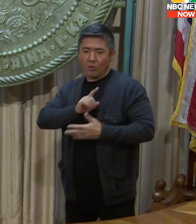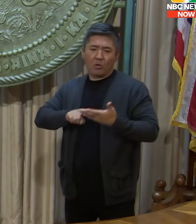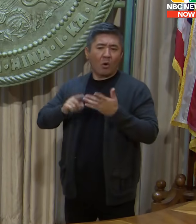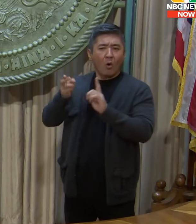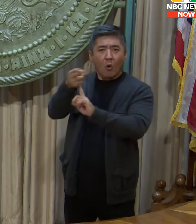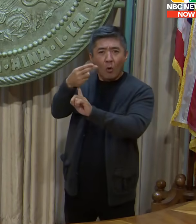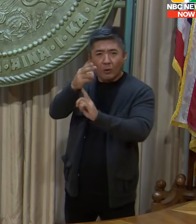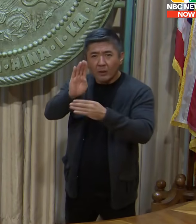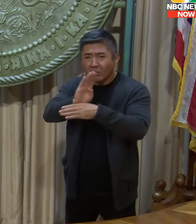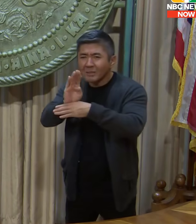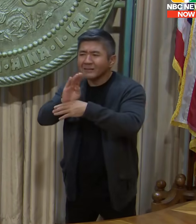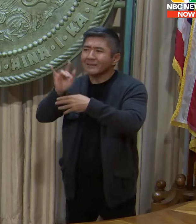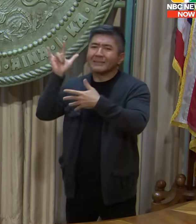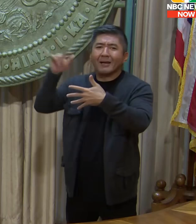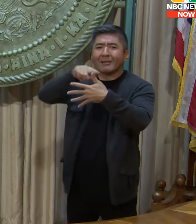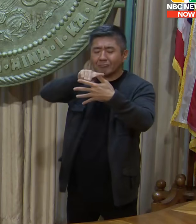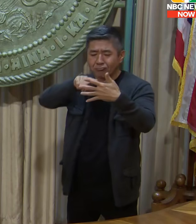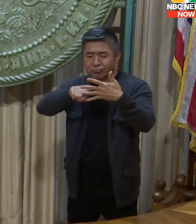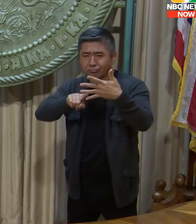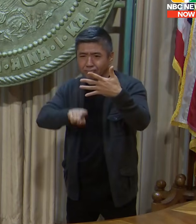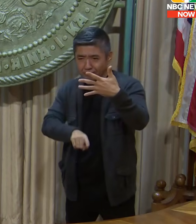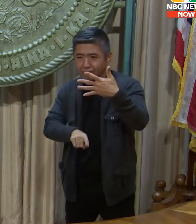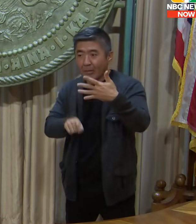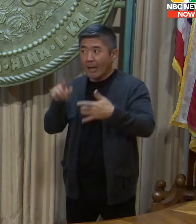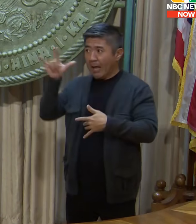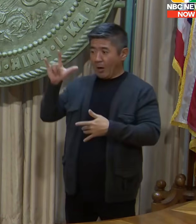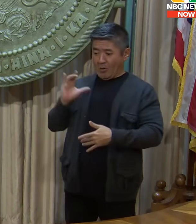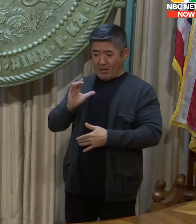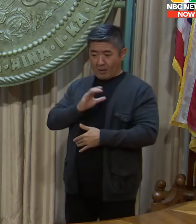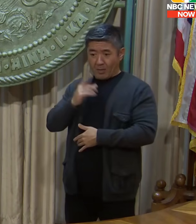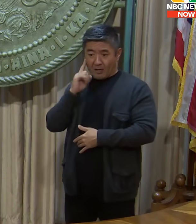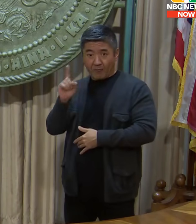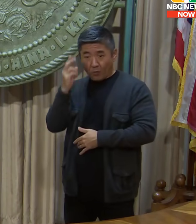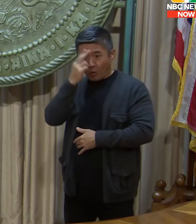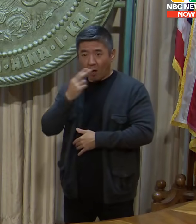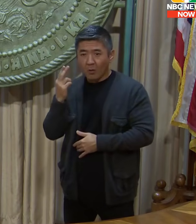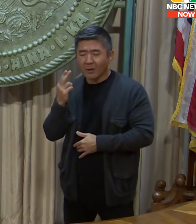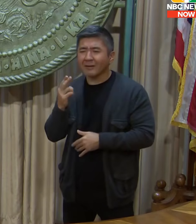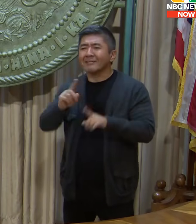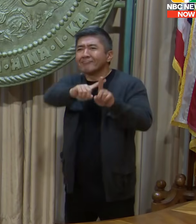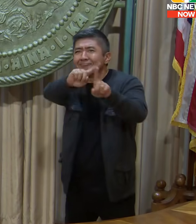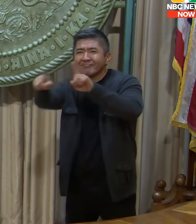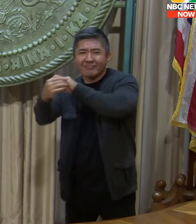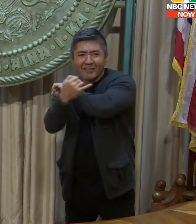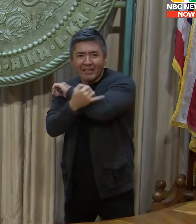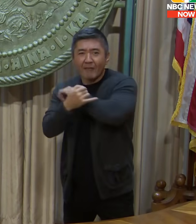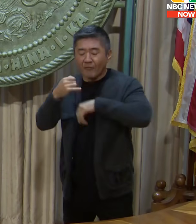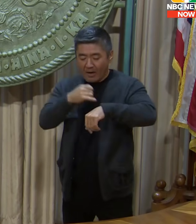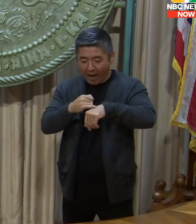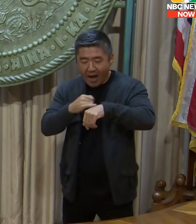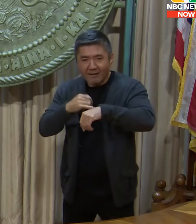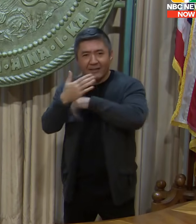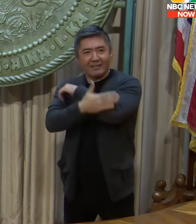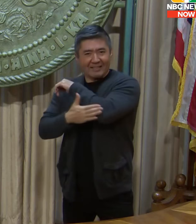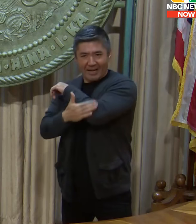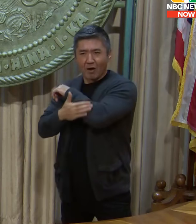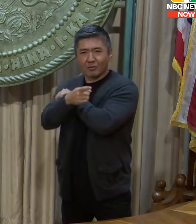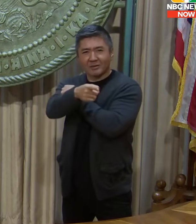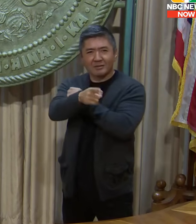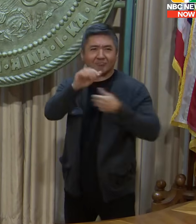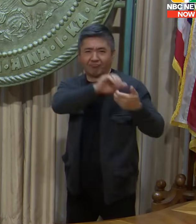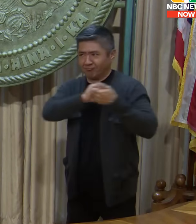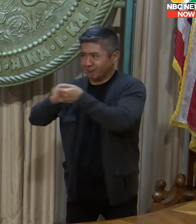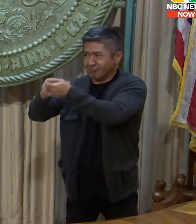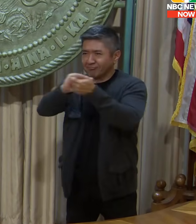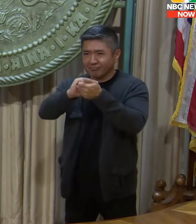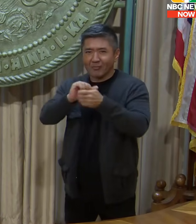industry, the airlines, the Airline Committee of Hawaii, and of course the counties as well have been very active in making sure all this